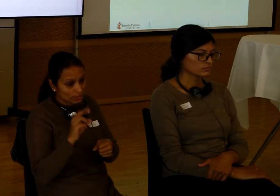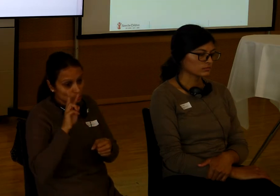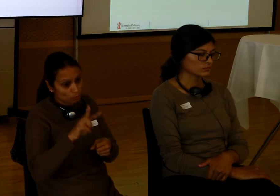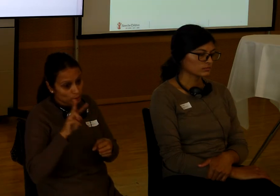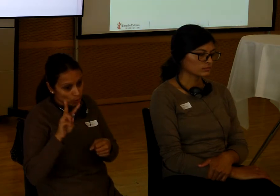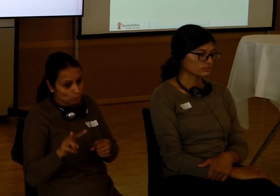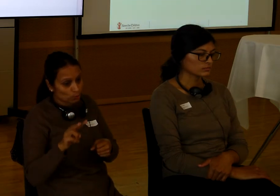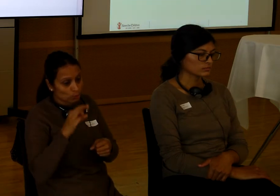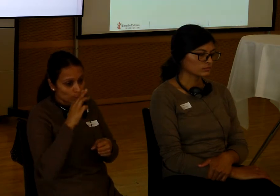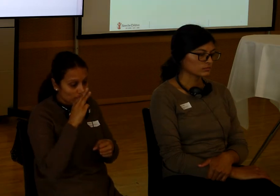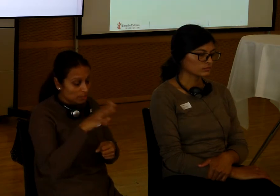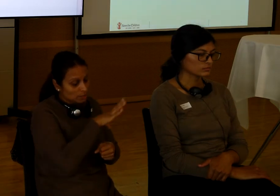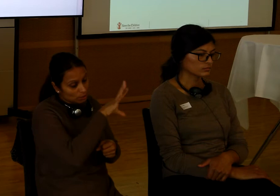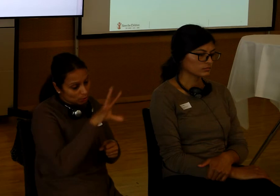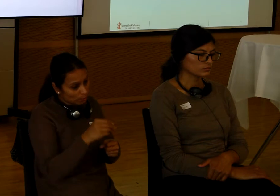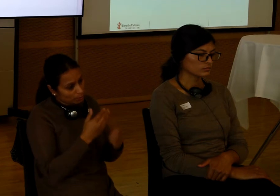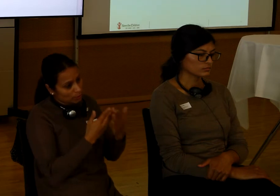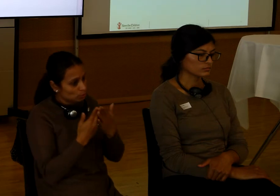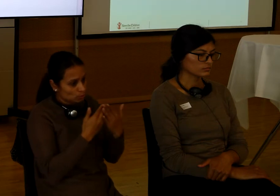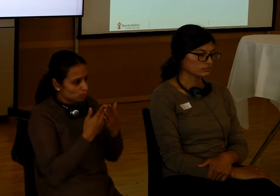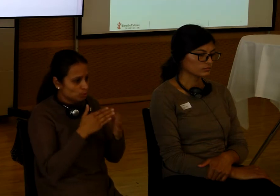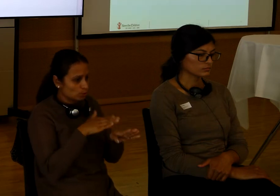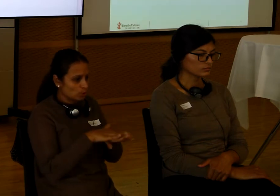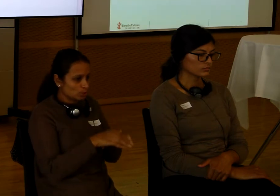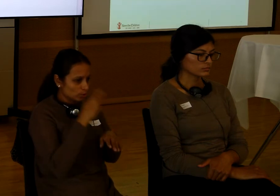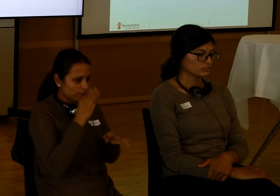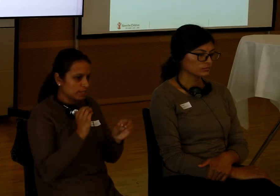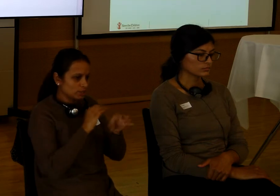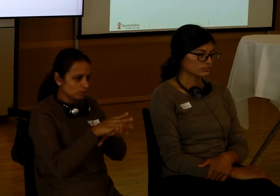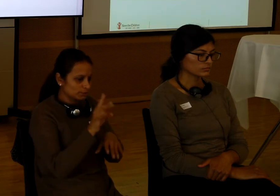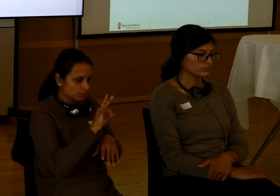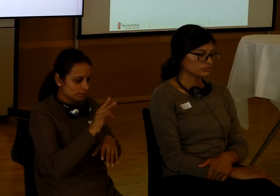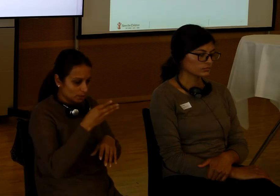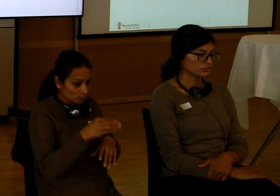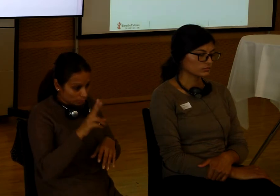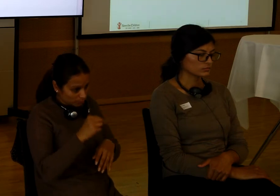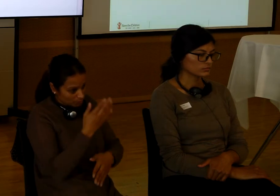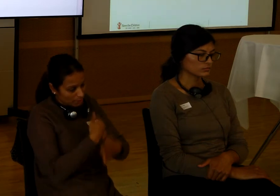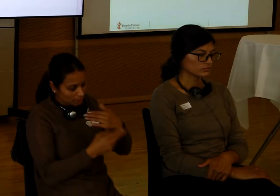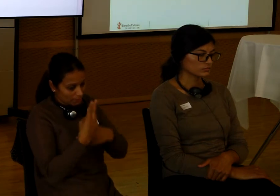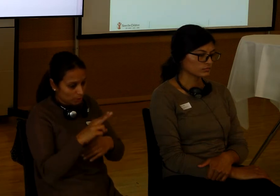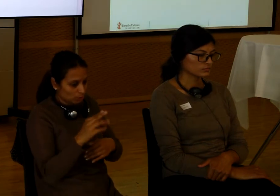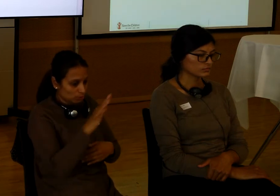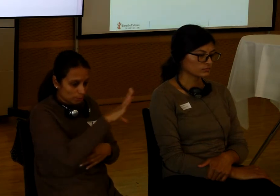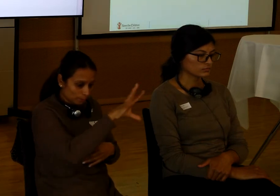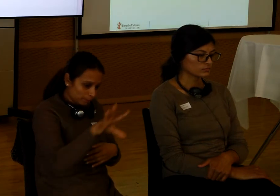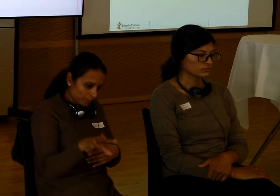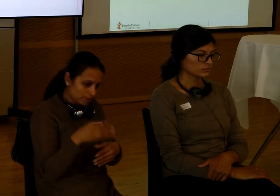2022, all schools in Armenia should become inclusive for children with disabilities.